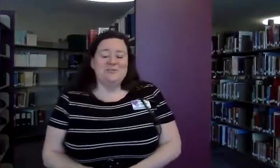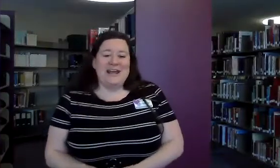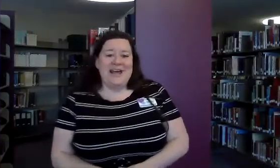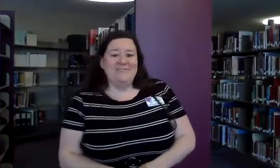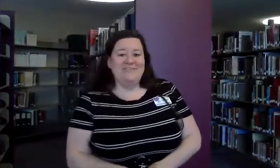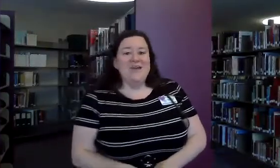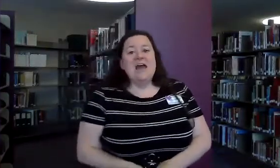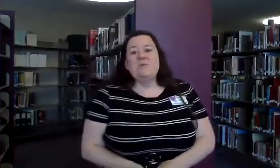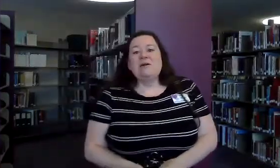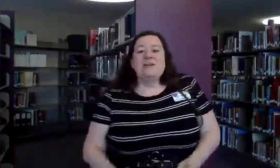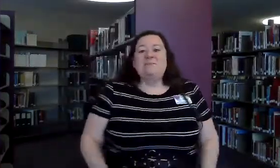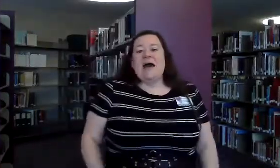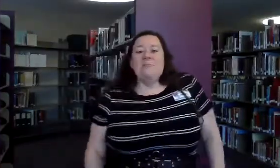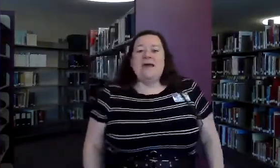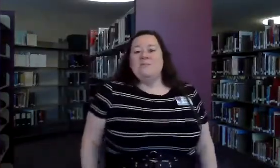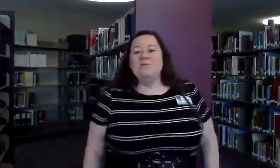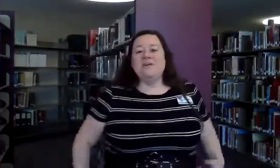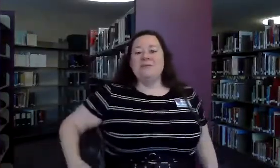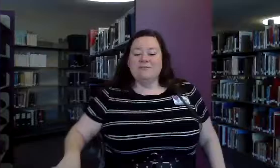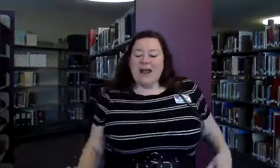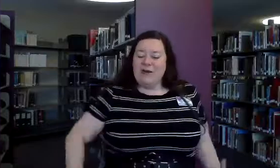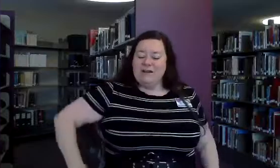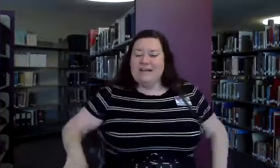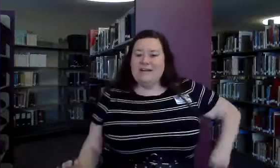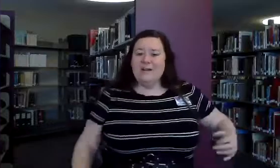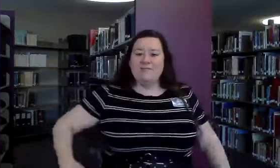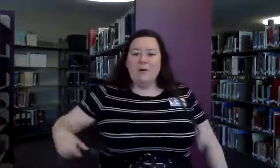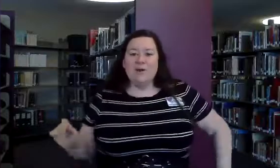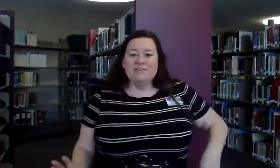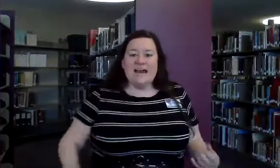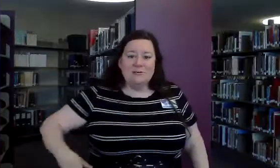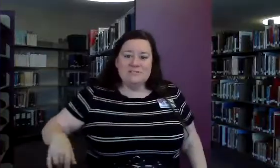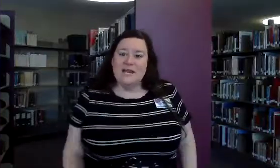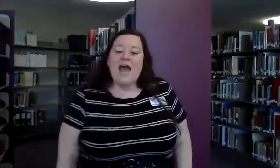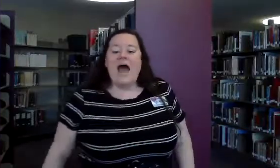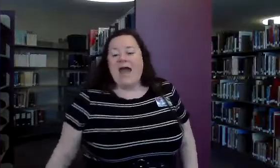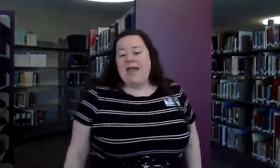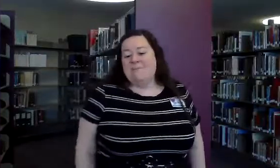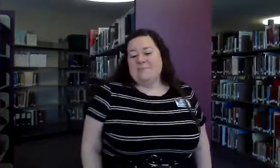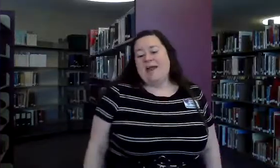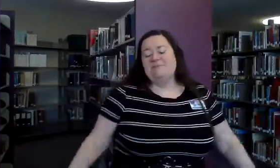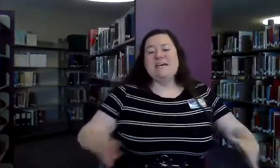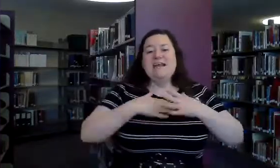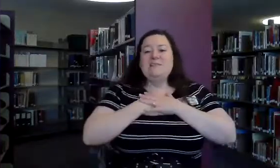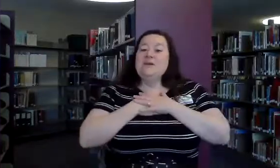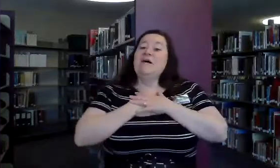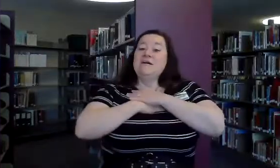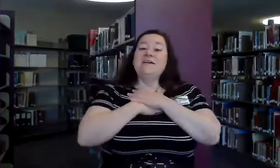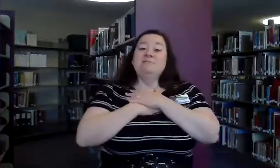2.5. And we are going to be up and moving around and getting all of our wiggles out. I am kind of pretending that we are